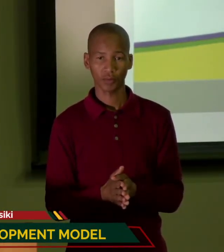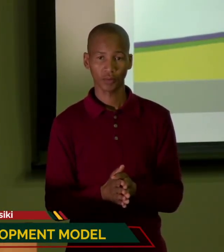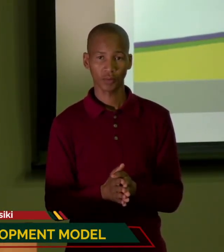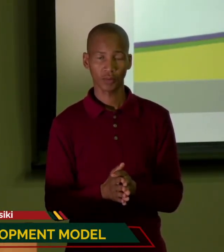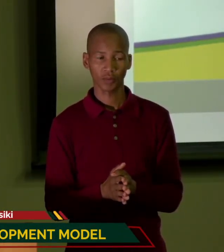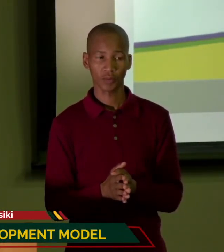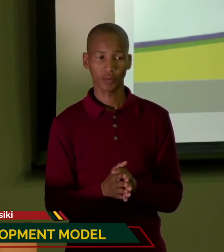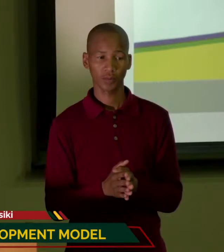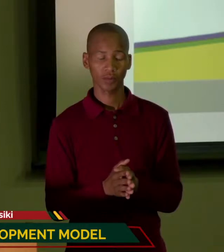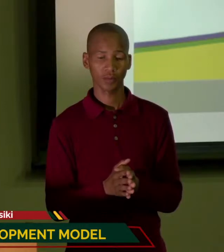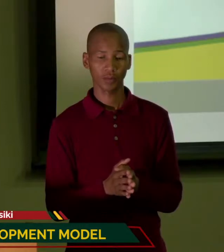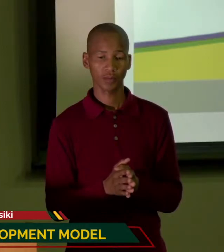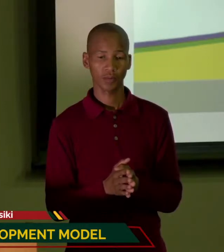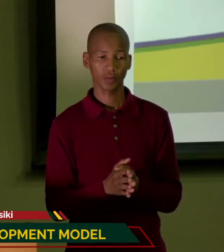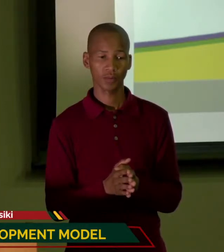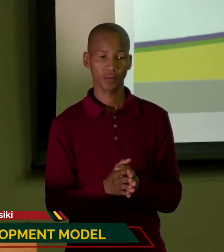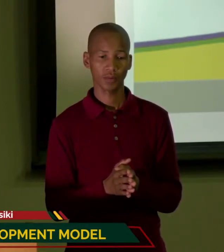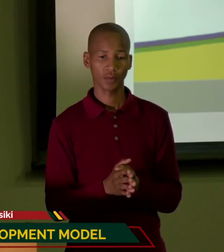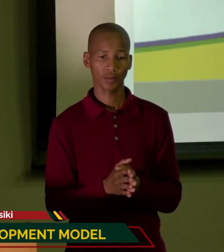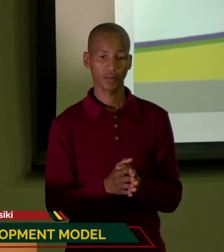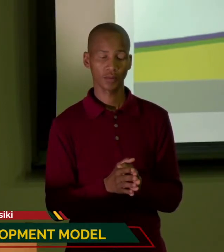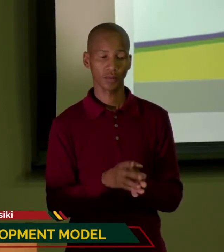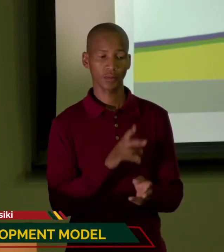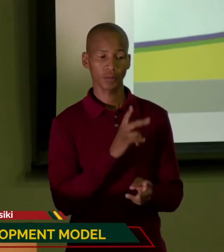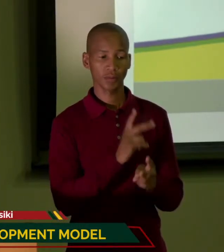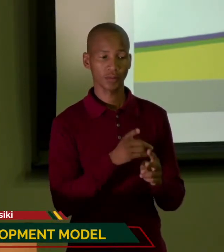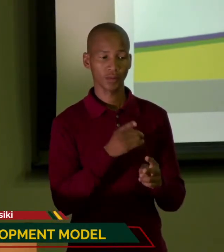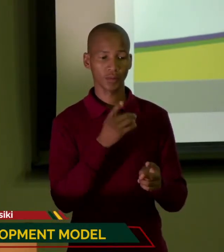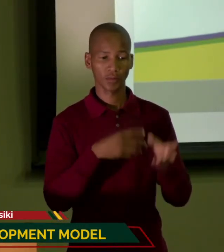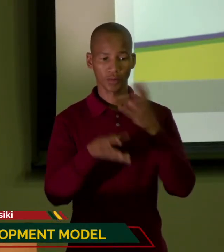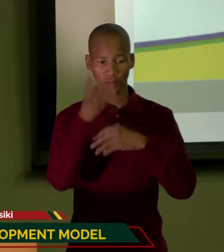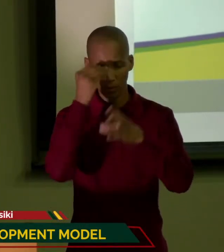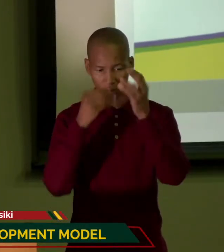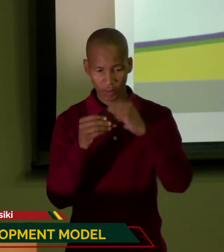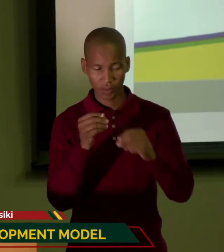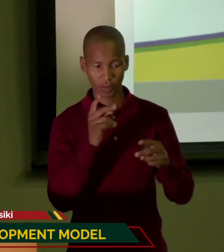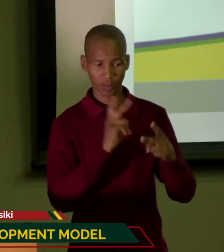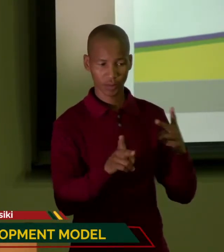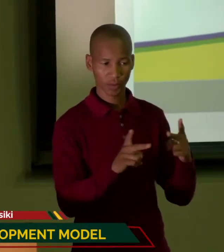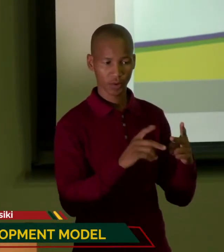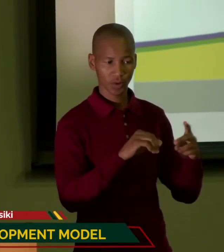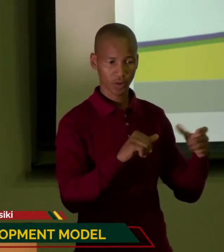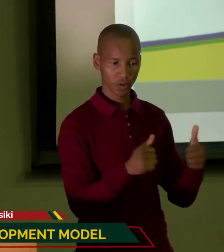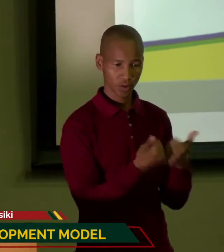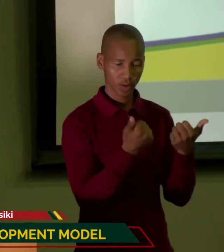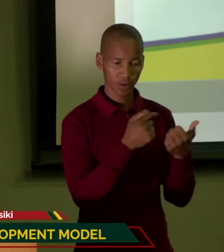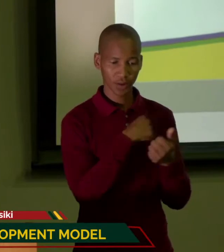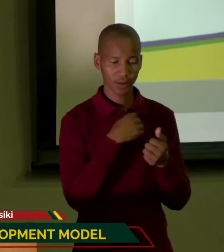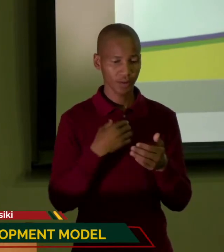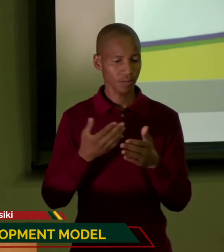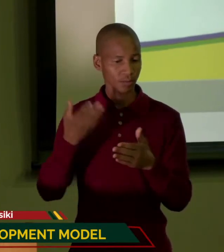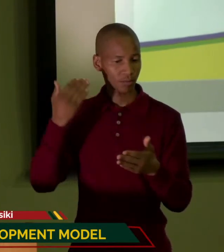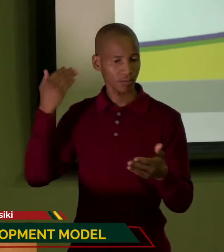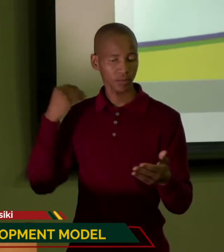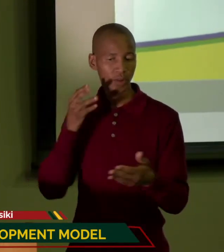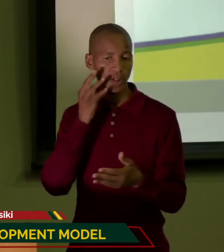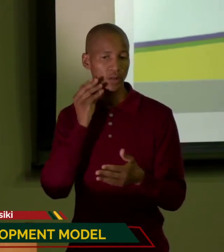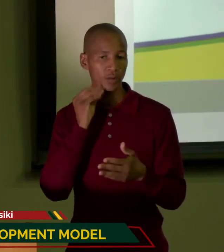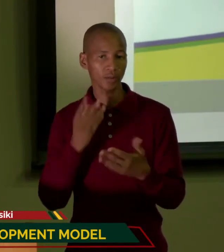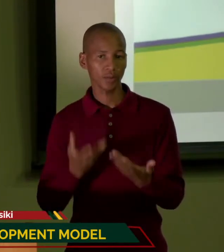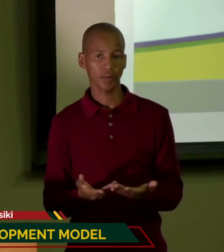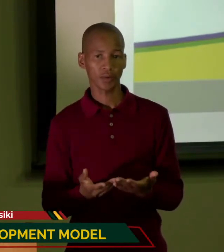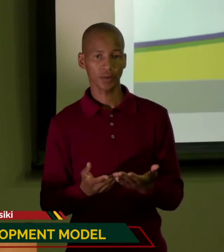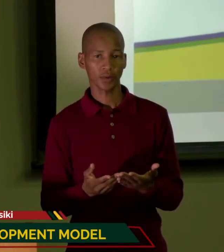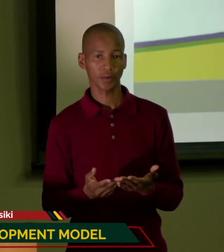the gains, the lessons, the challenges that we have experienced when